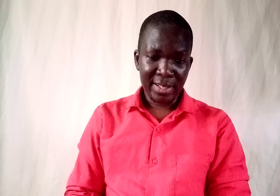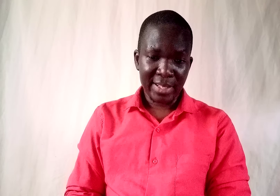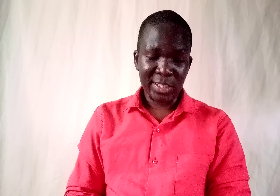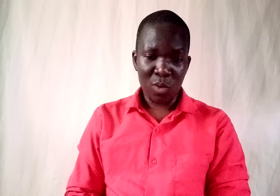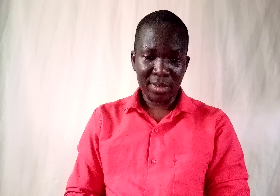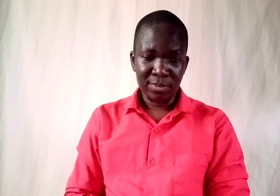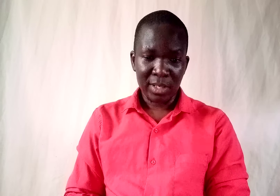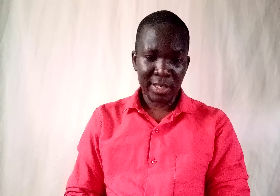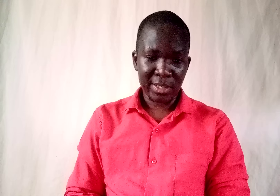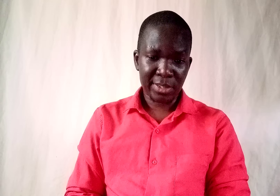Next one is